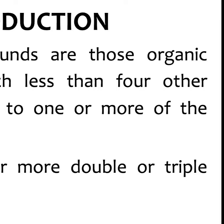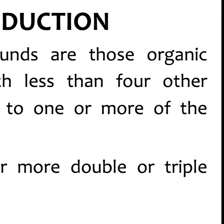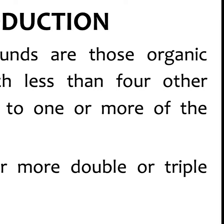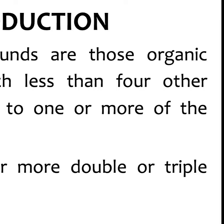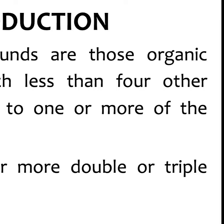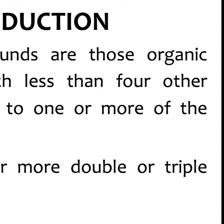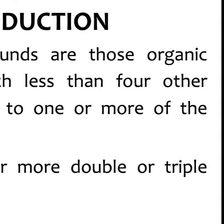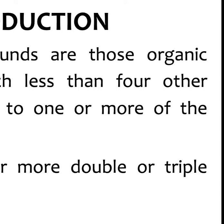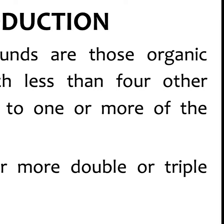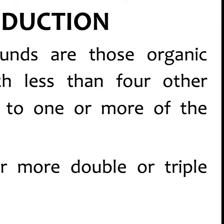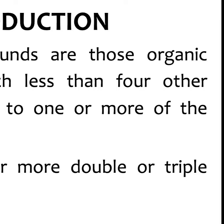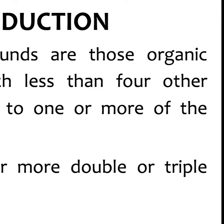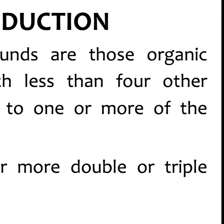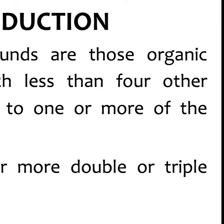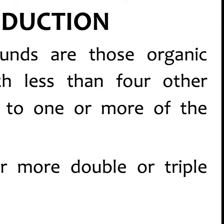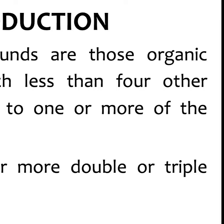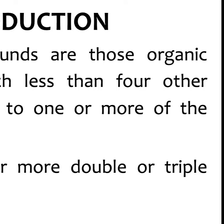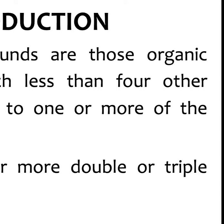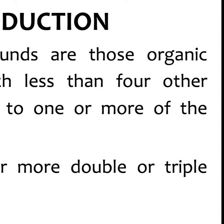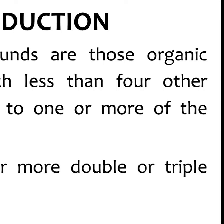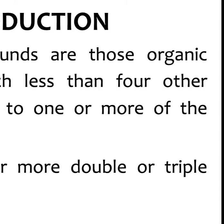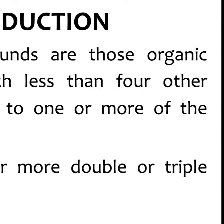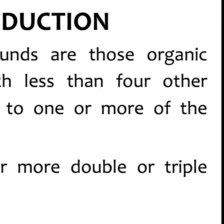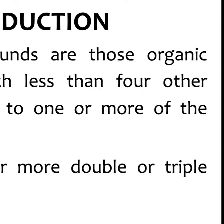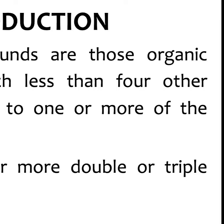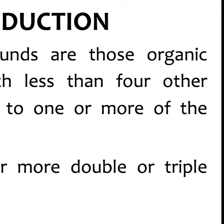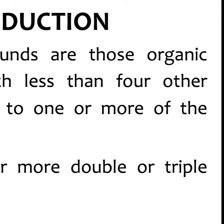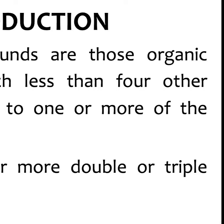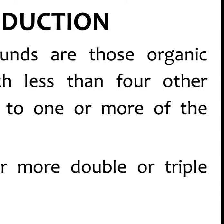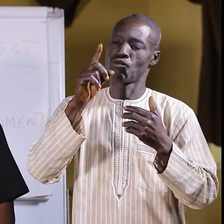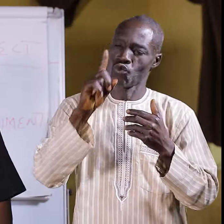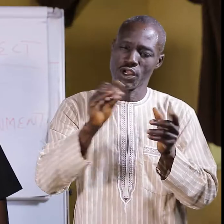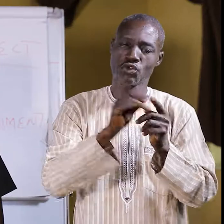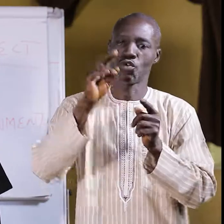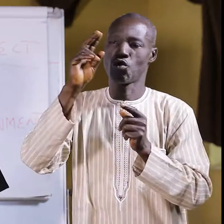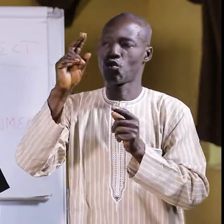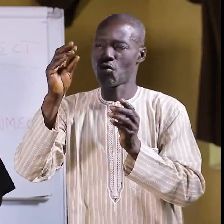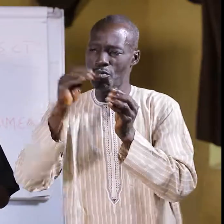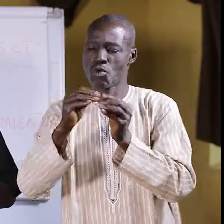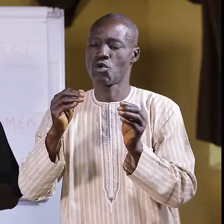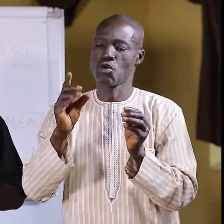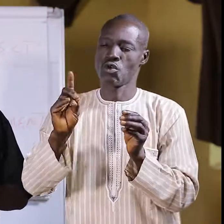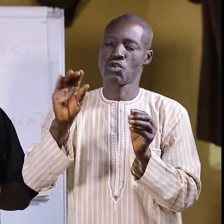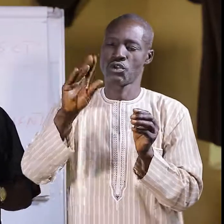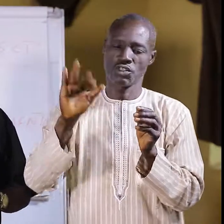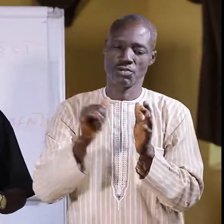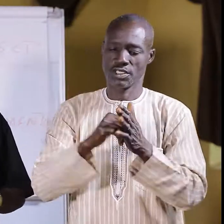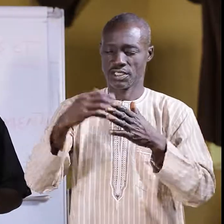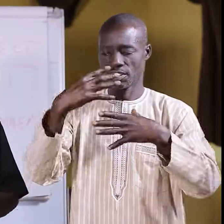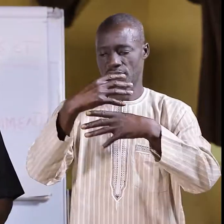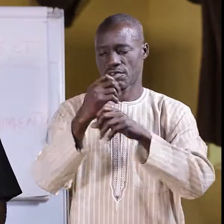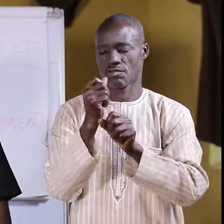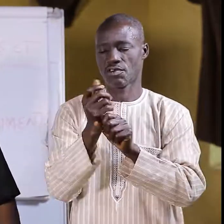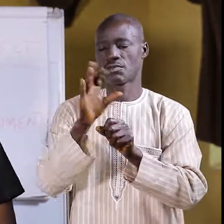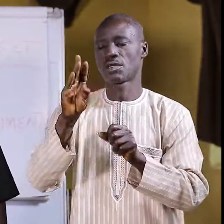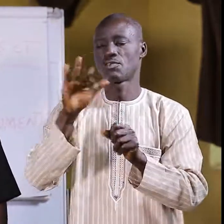more of the carbon's atom. They contain one or more double bond within the carbon atom that they are forming their bonds. And